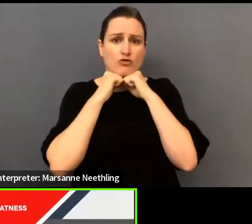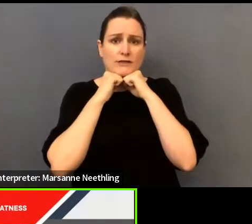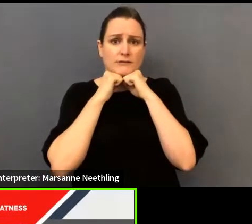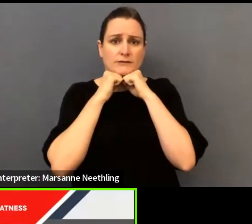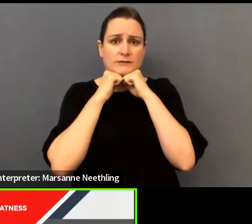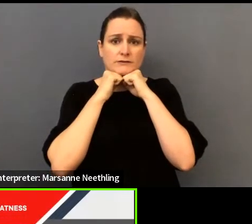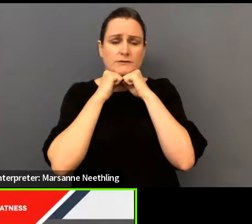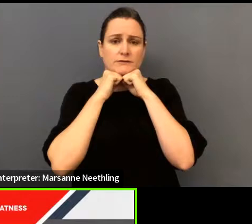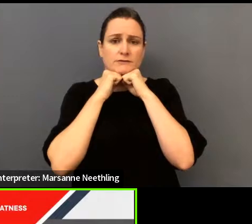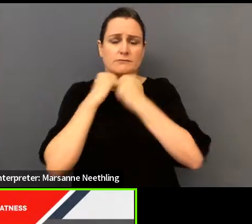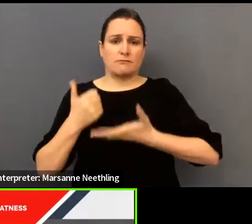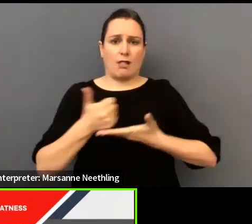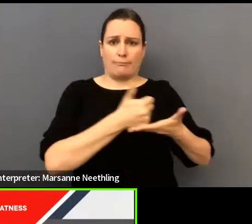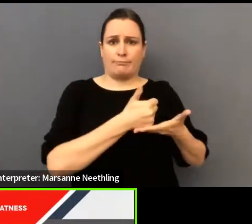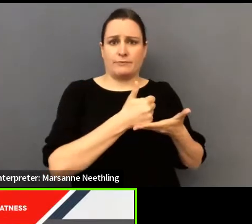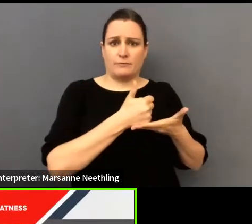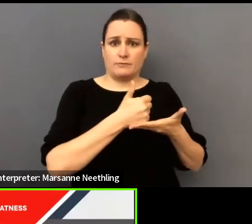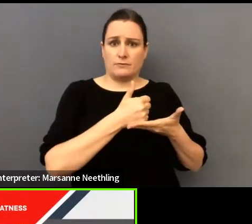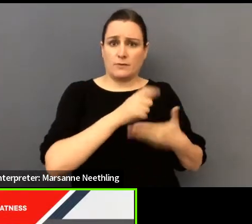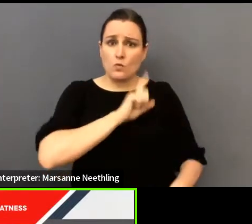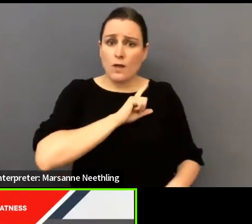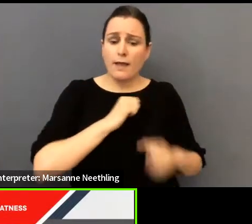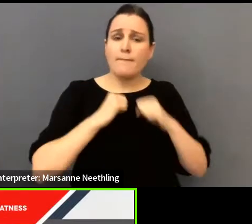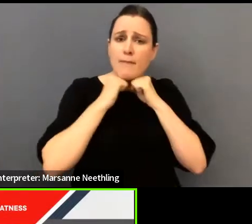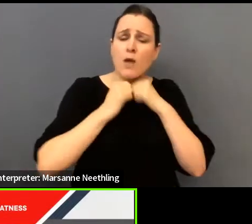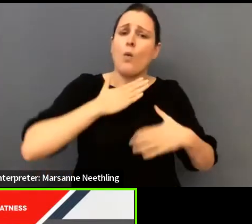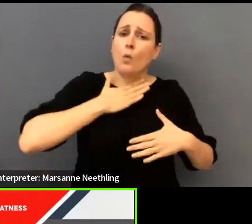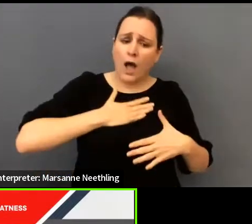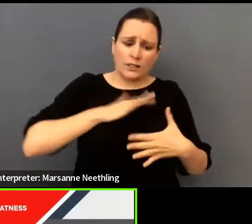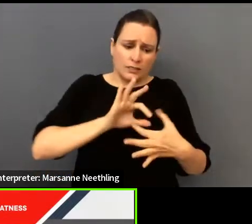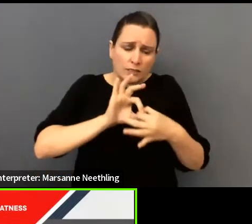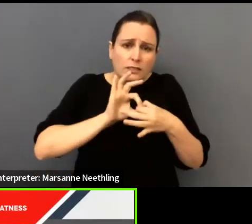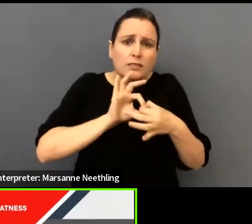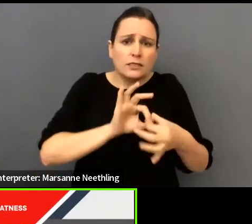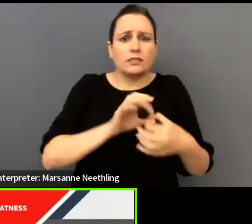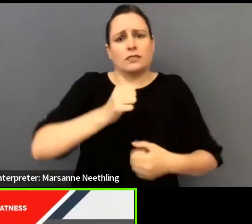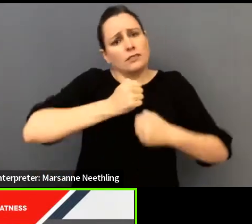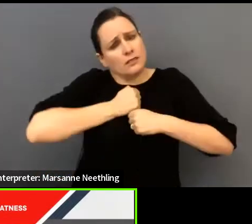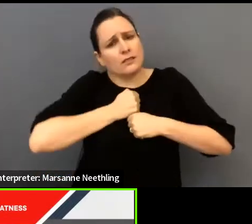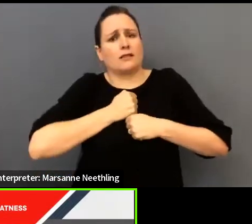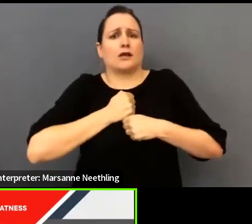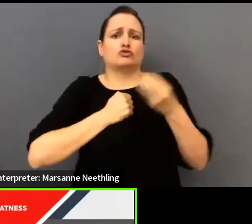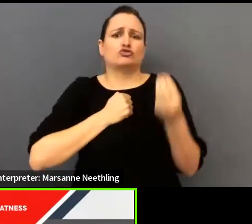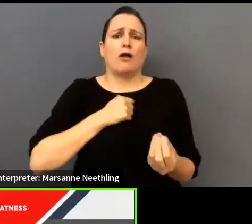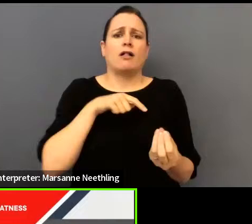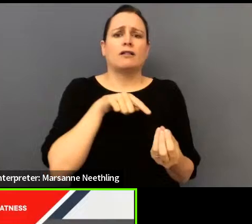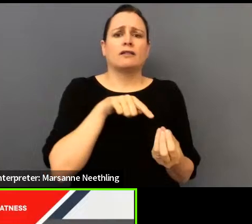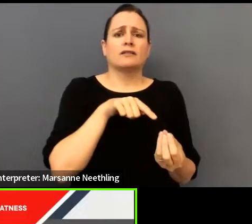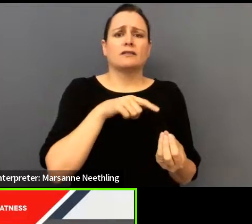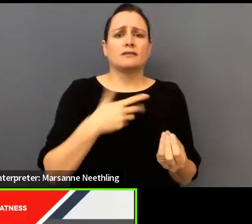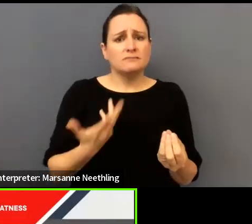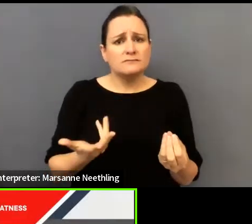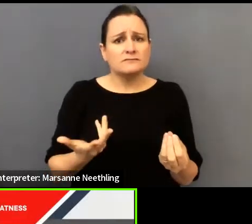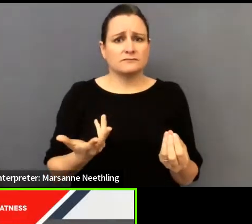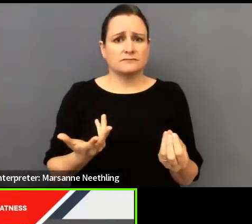their child, and which also is a very important part. I mean, it was mentioned